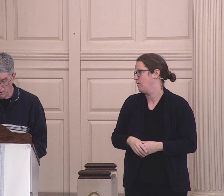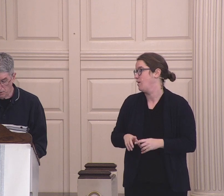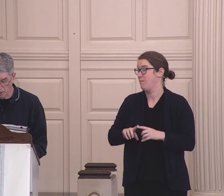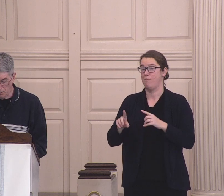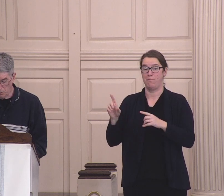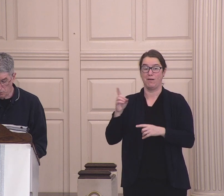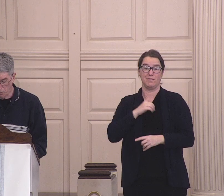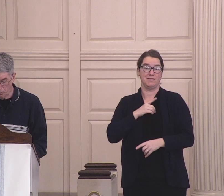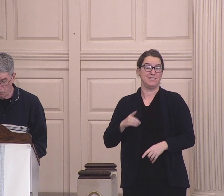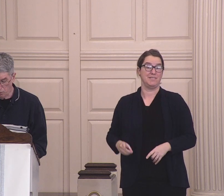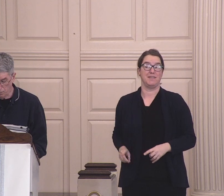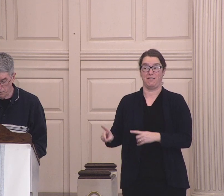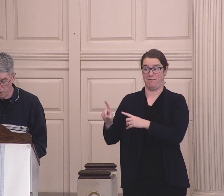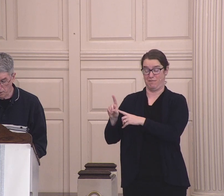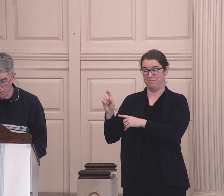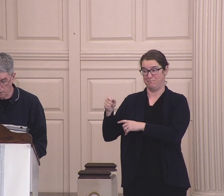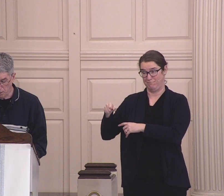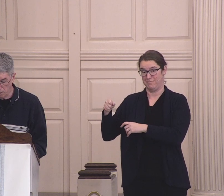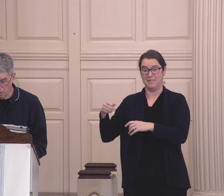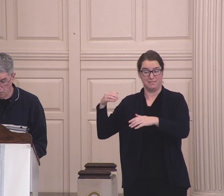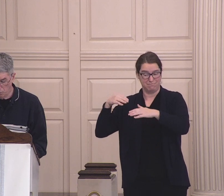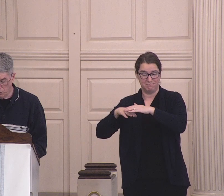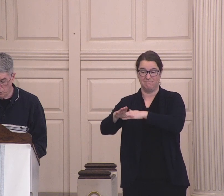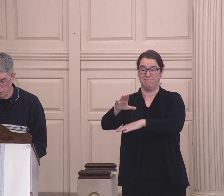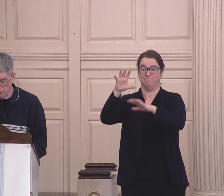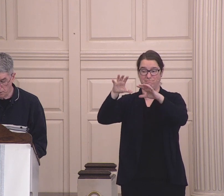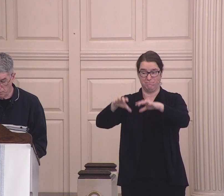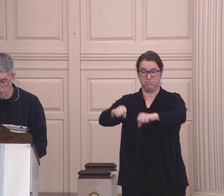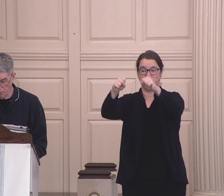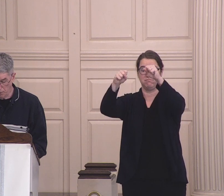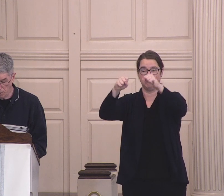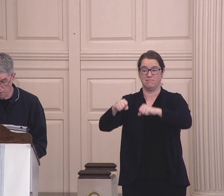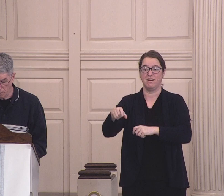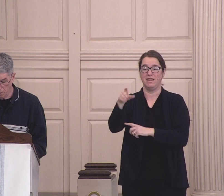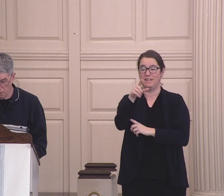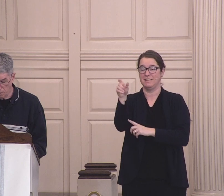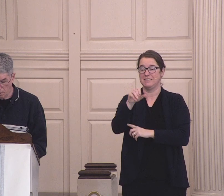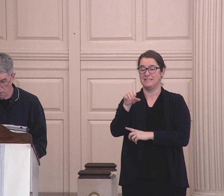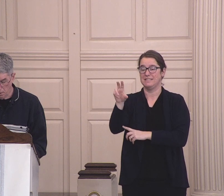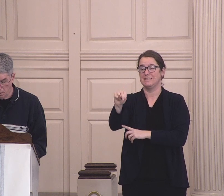David did take the stronghold of Zion, which is the city of David.